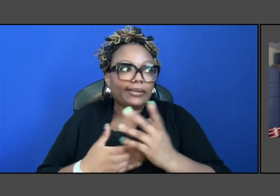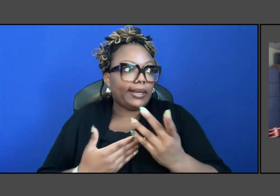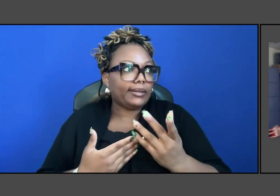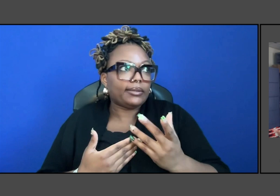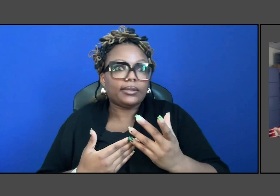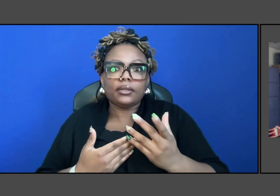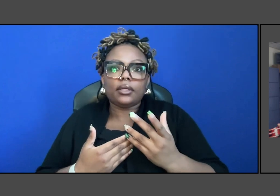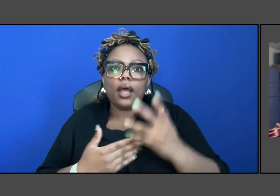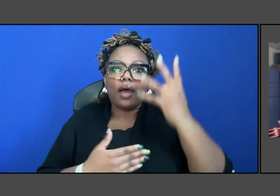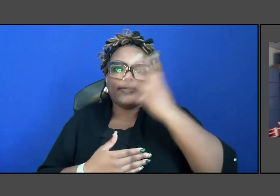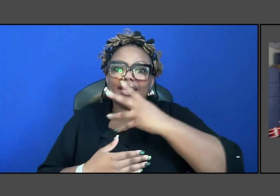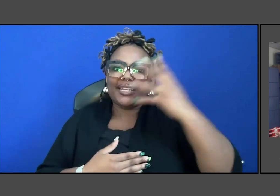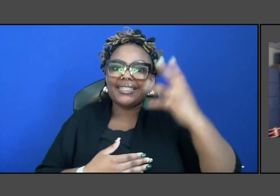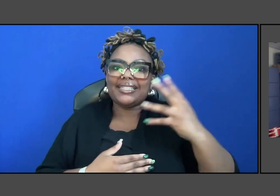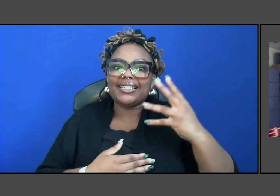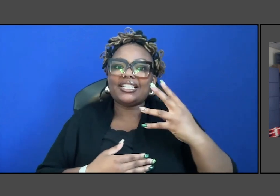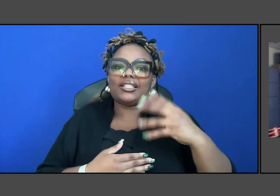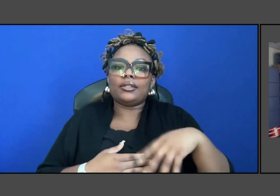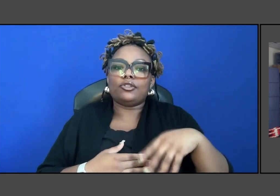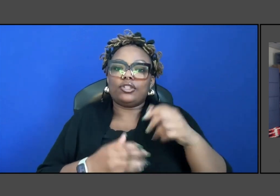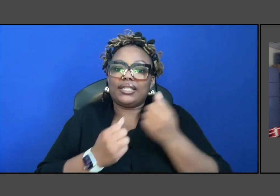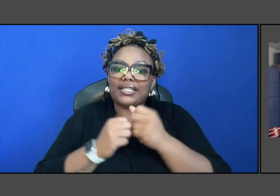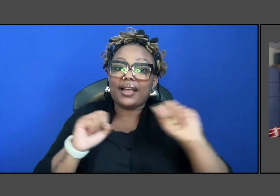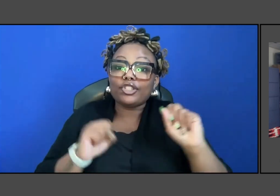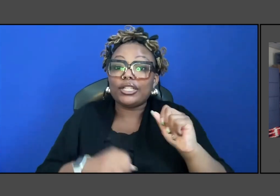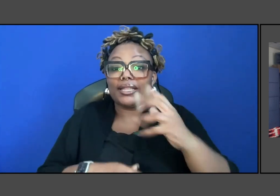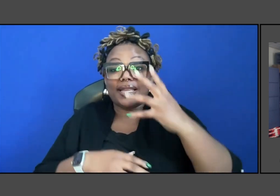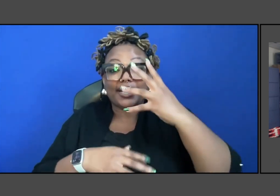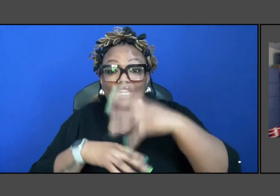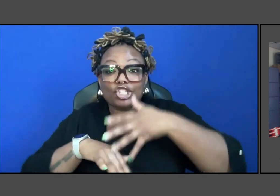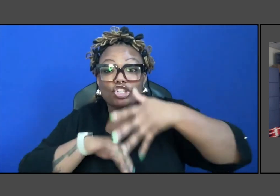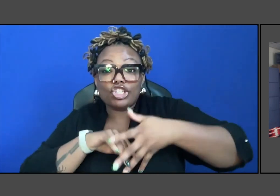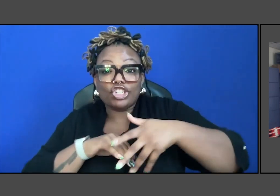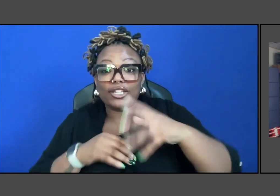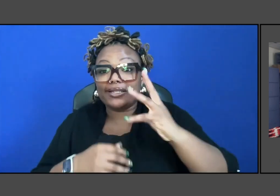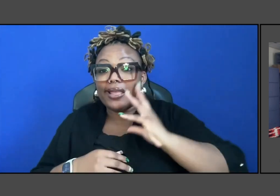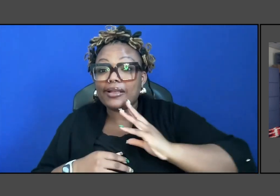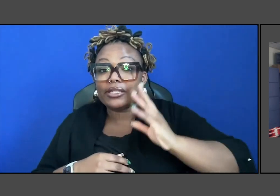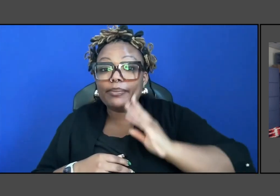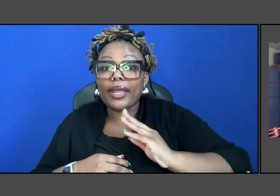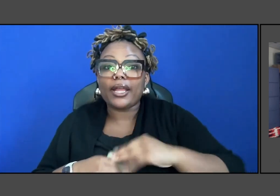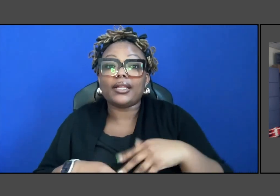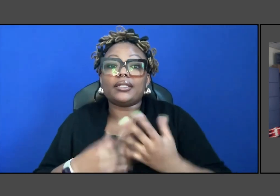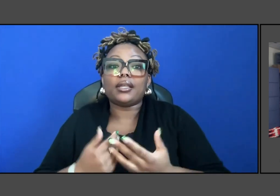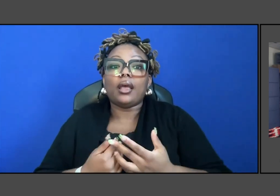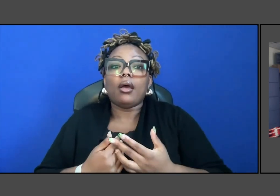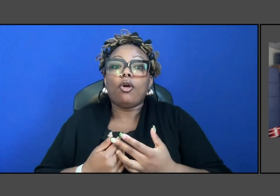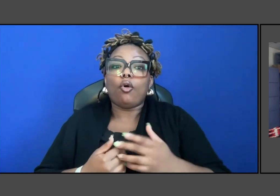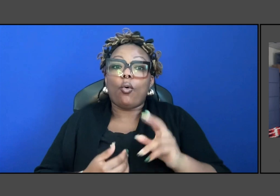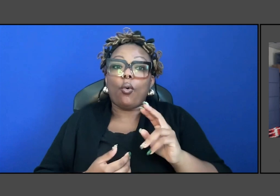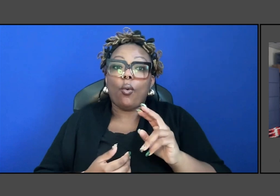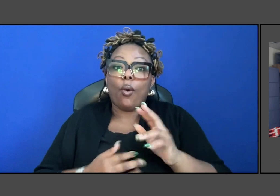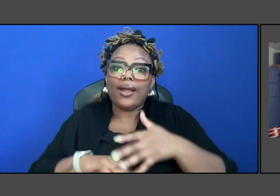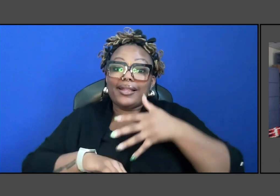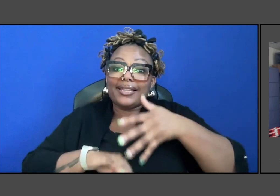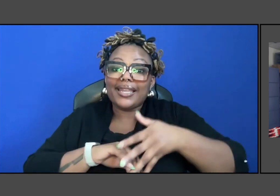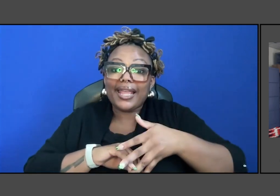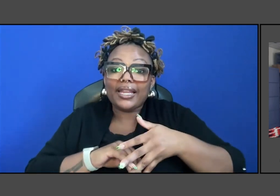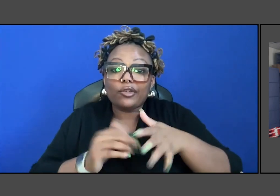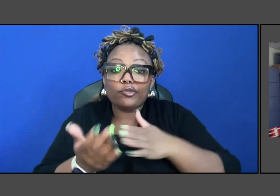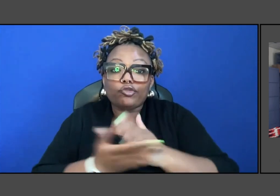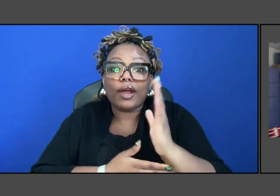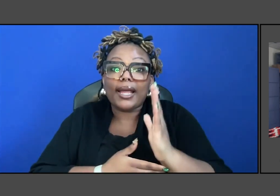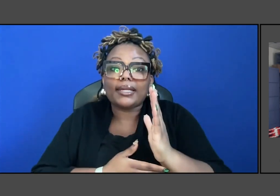indigenous, sovereignty, indigenous experiences, native crossing rights, because federally recognized tribes